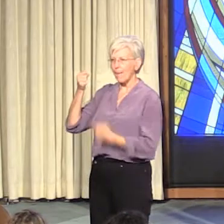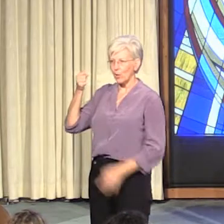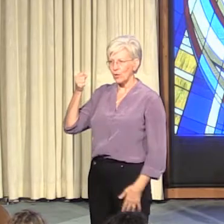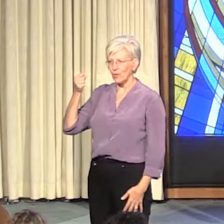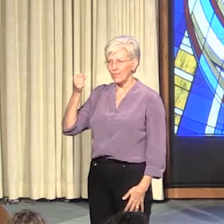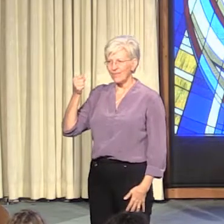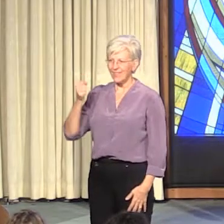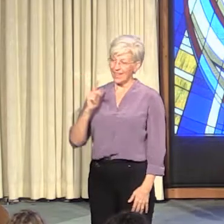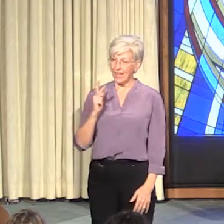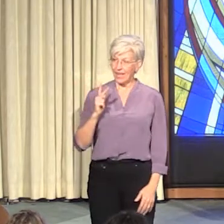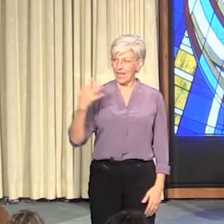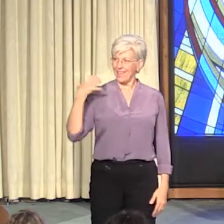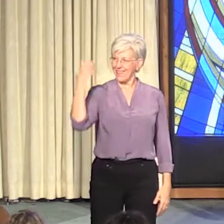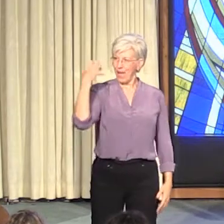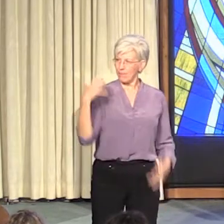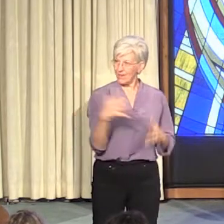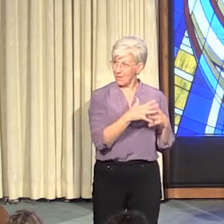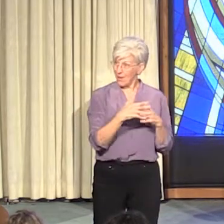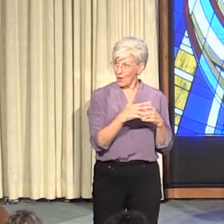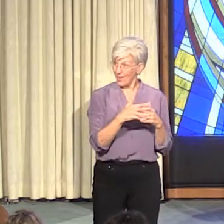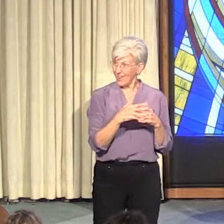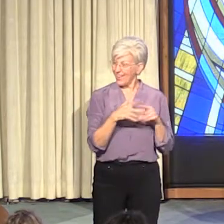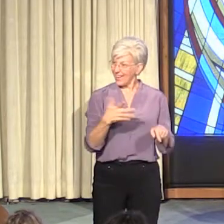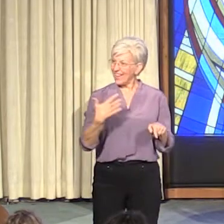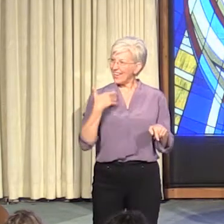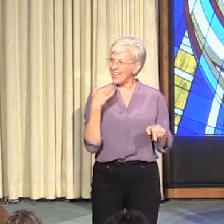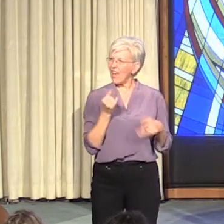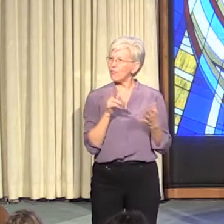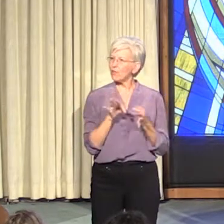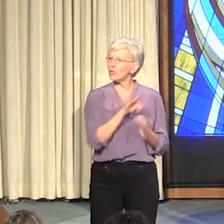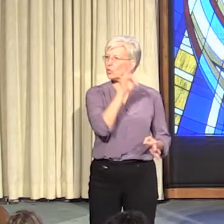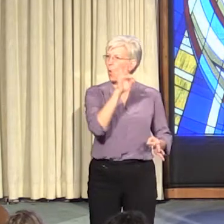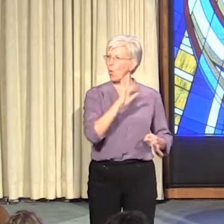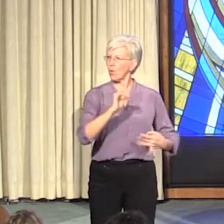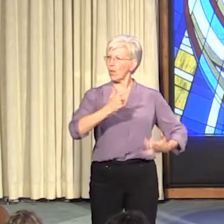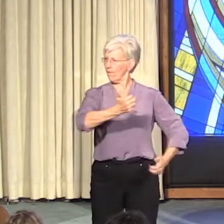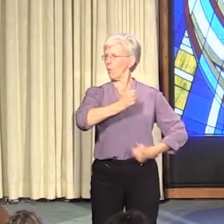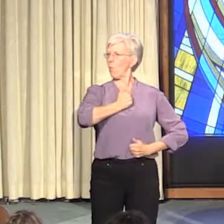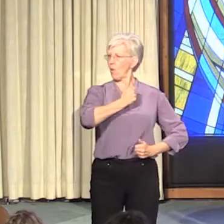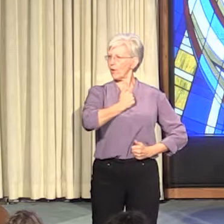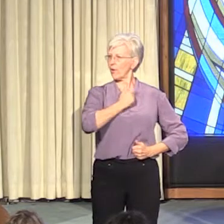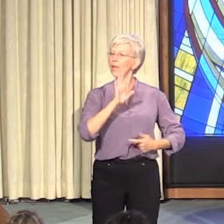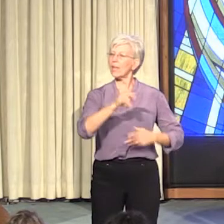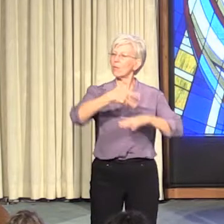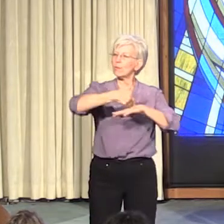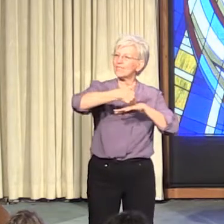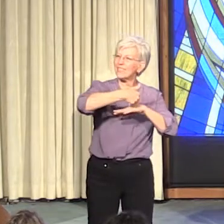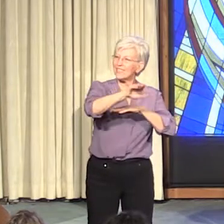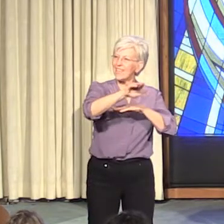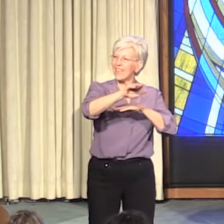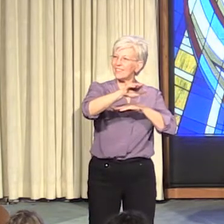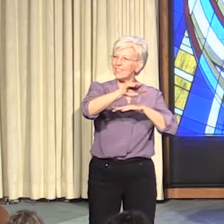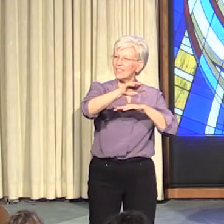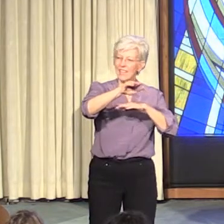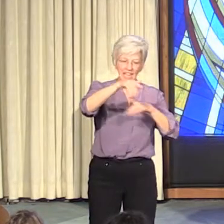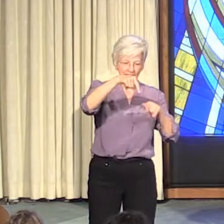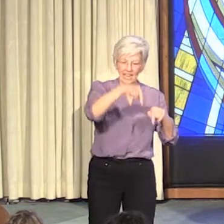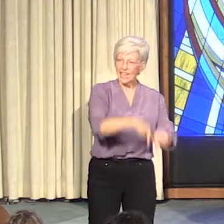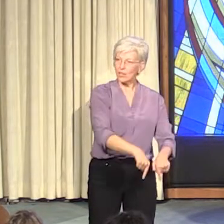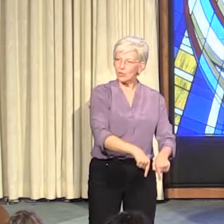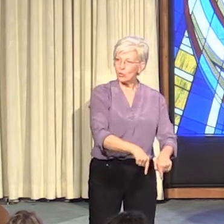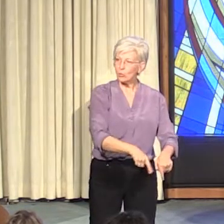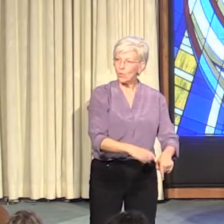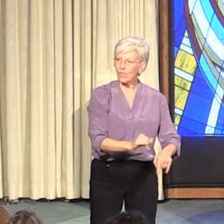Captain America, who had the soul of a warrior, was sent into the earth with the body